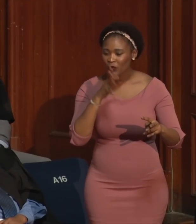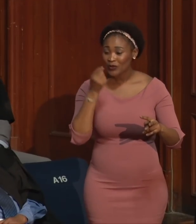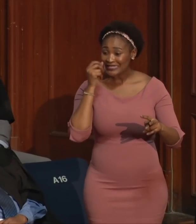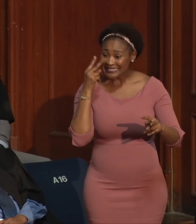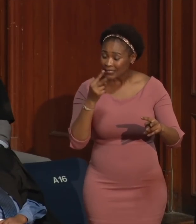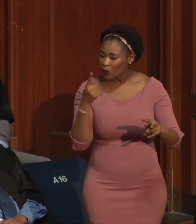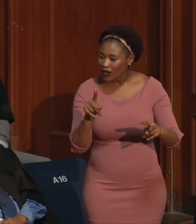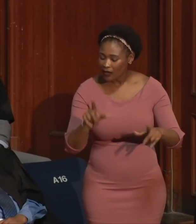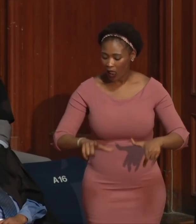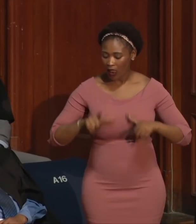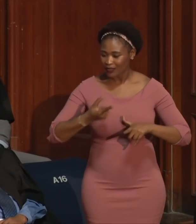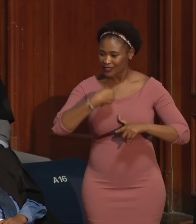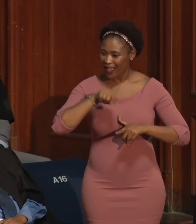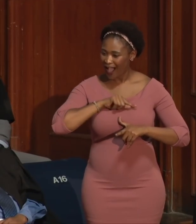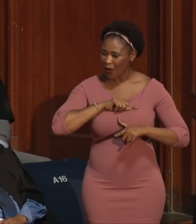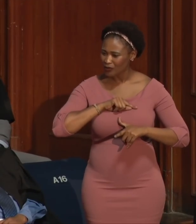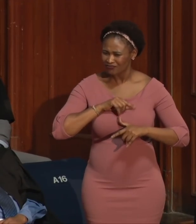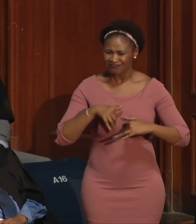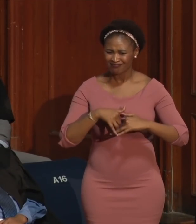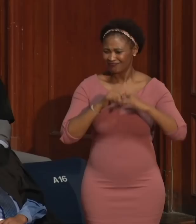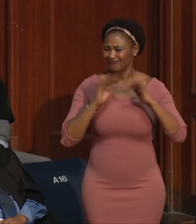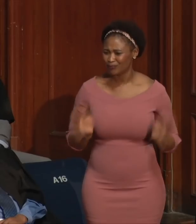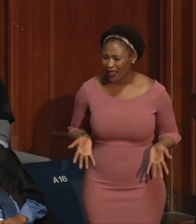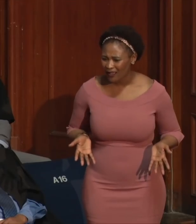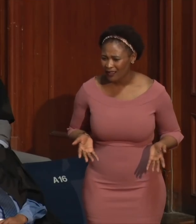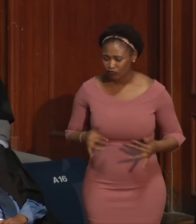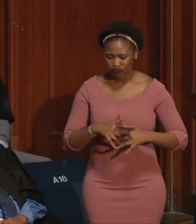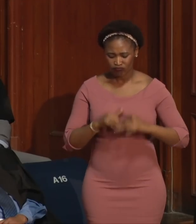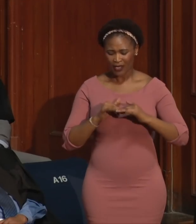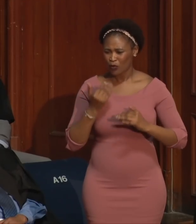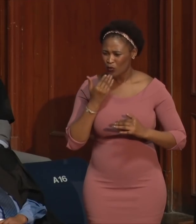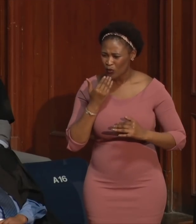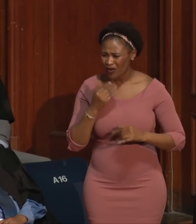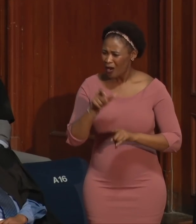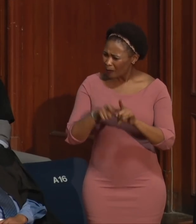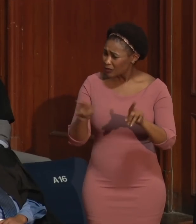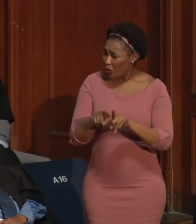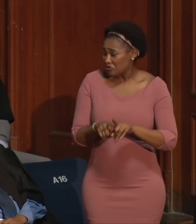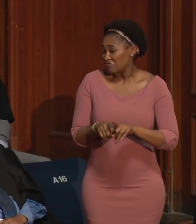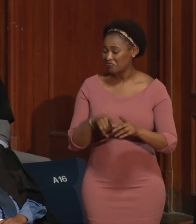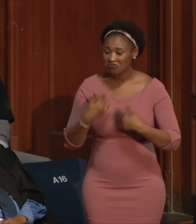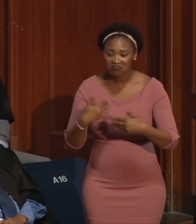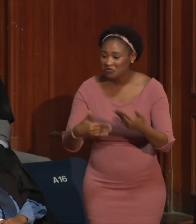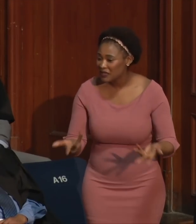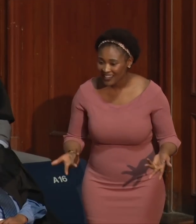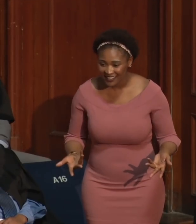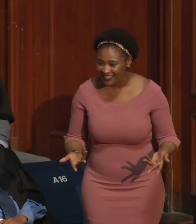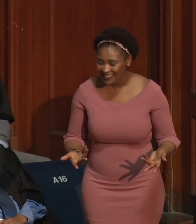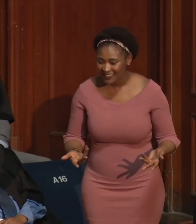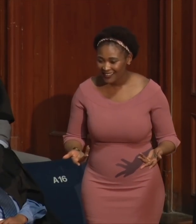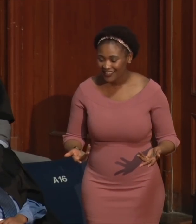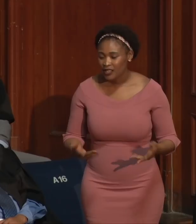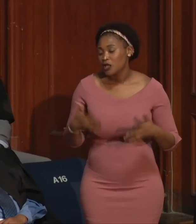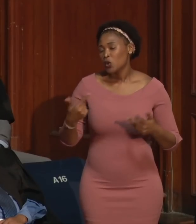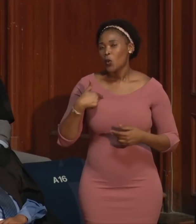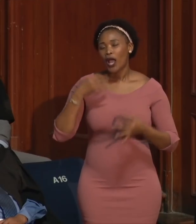that most of our lives are made up. And they were made up by someone who was also winging it at some point.